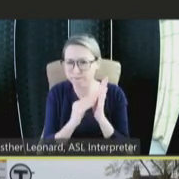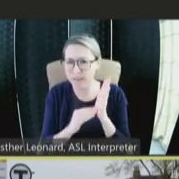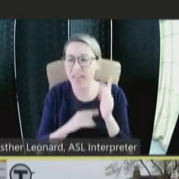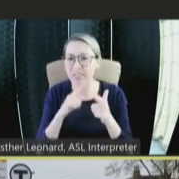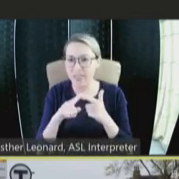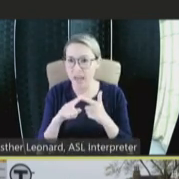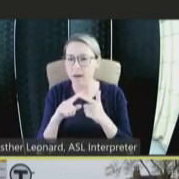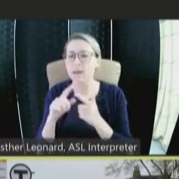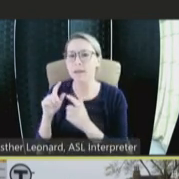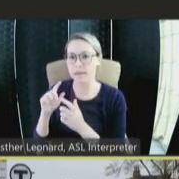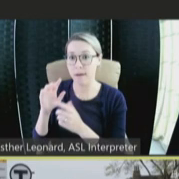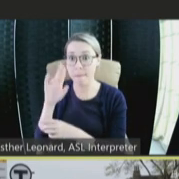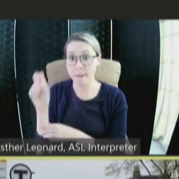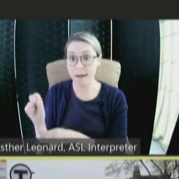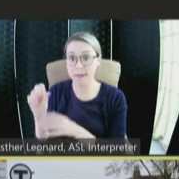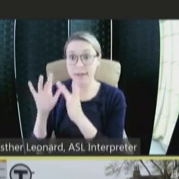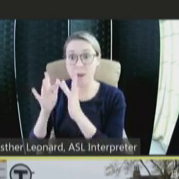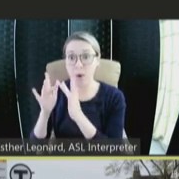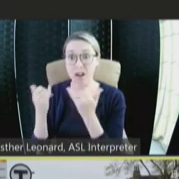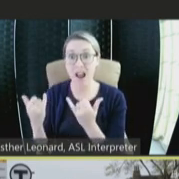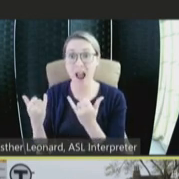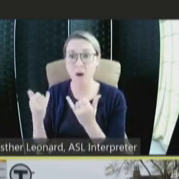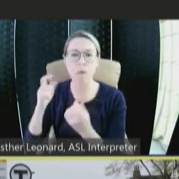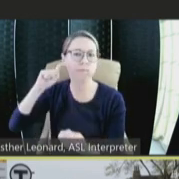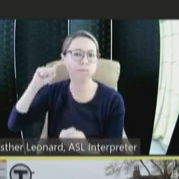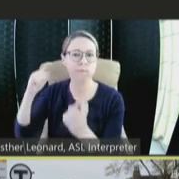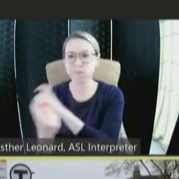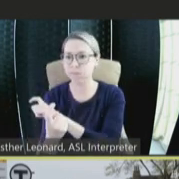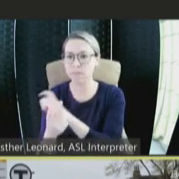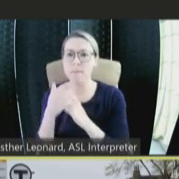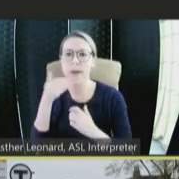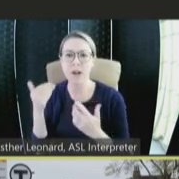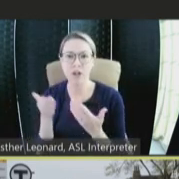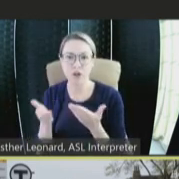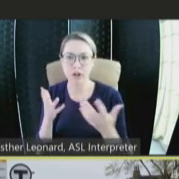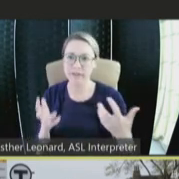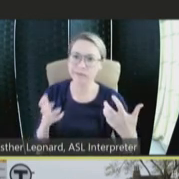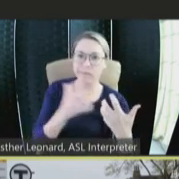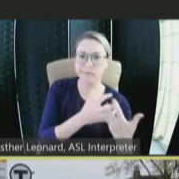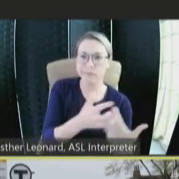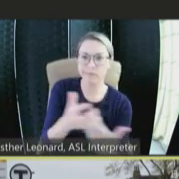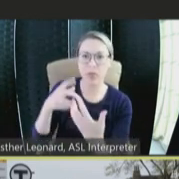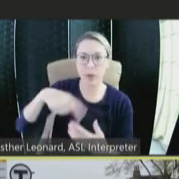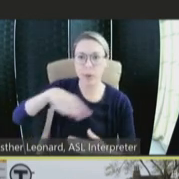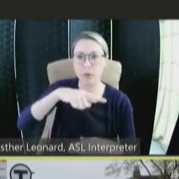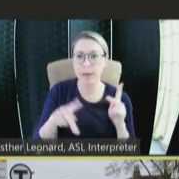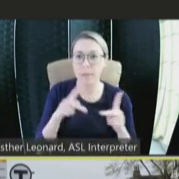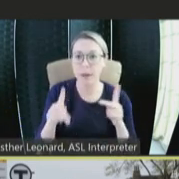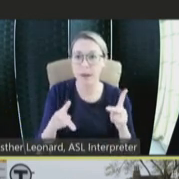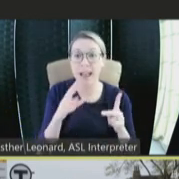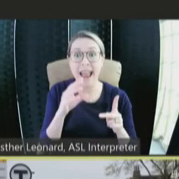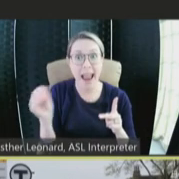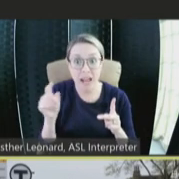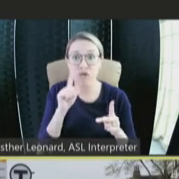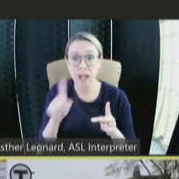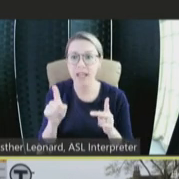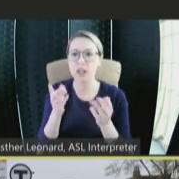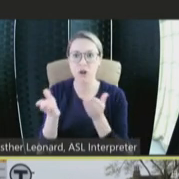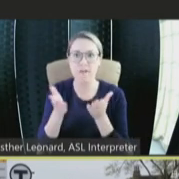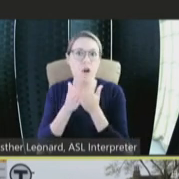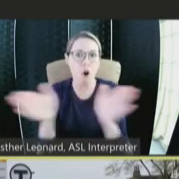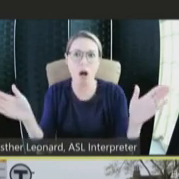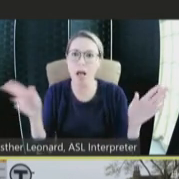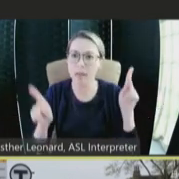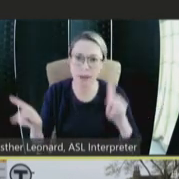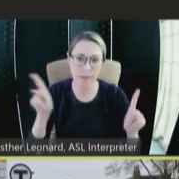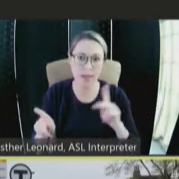the bus network to better serve those people as well as everyone in general. We're looking at